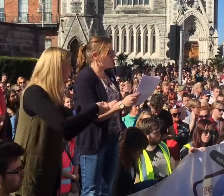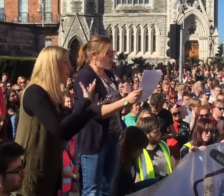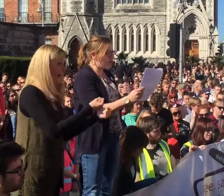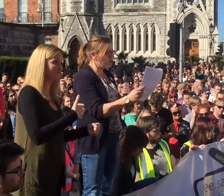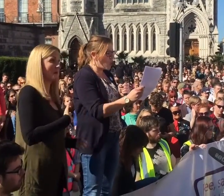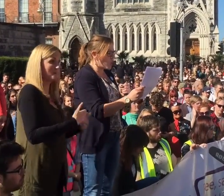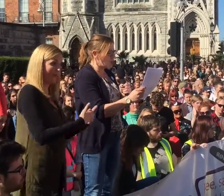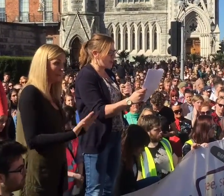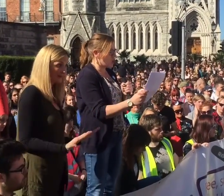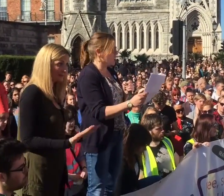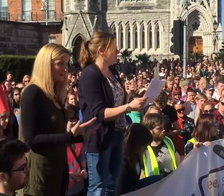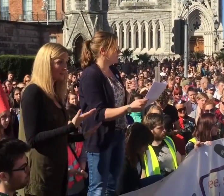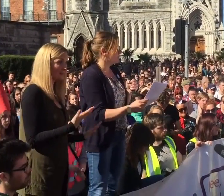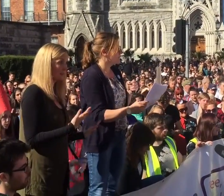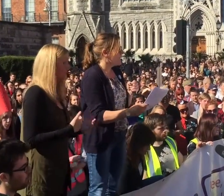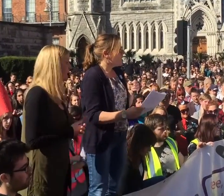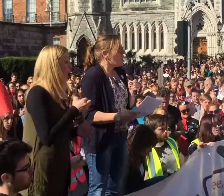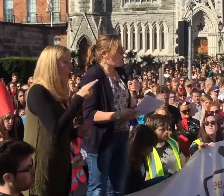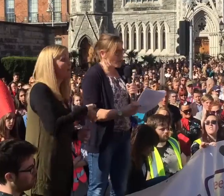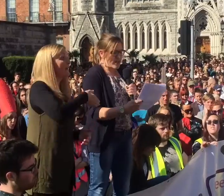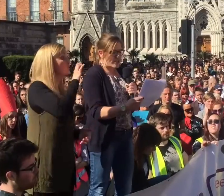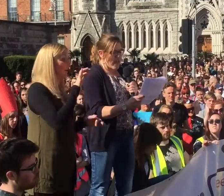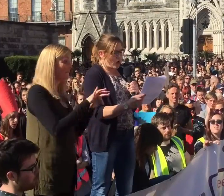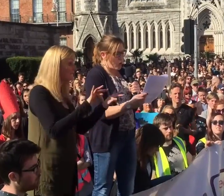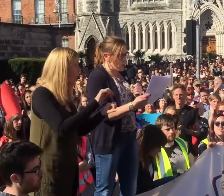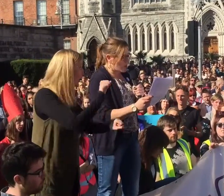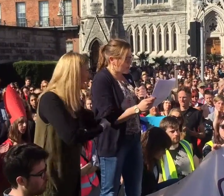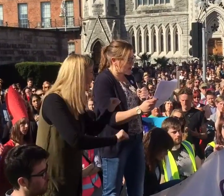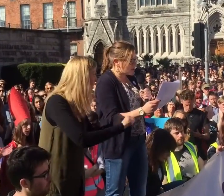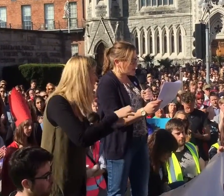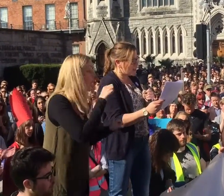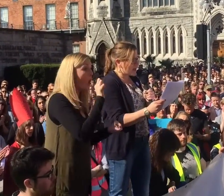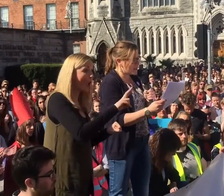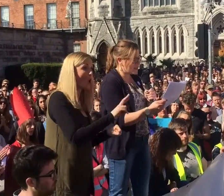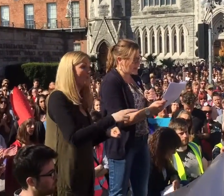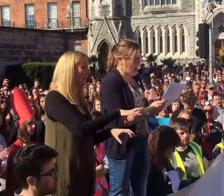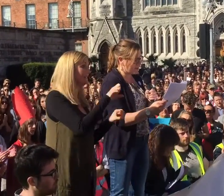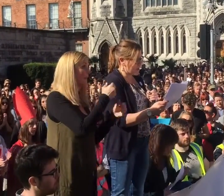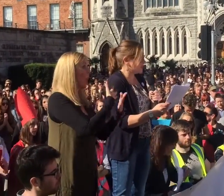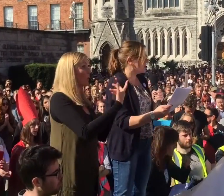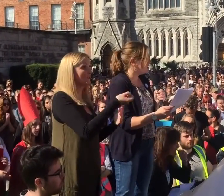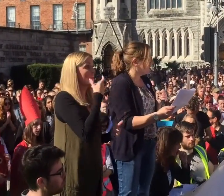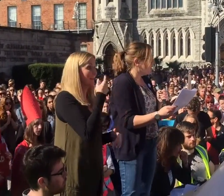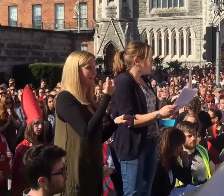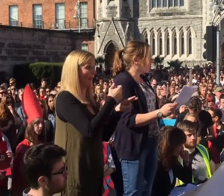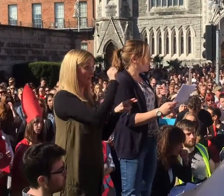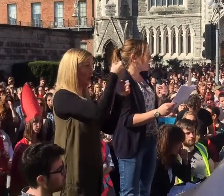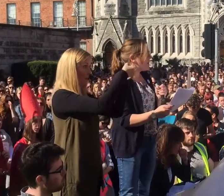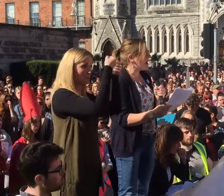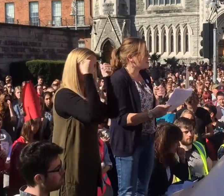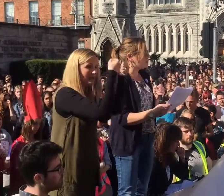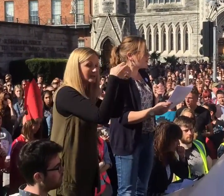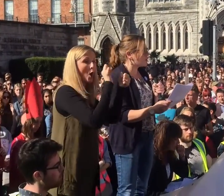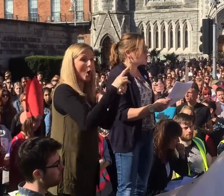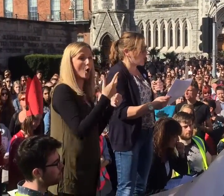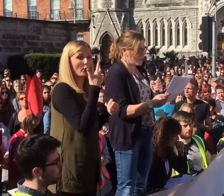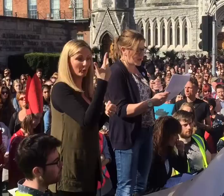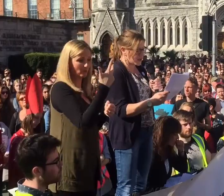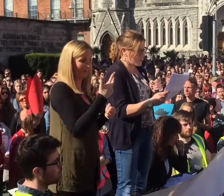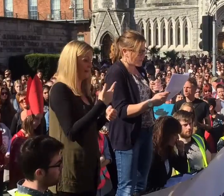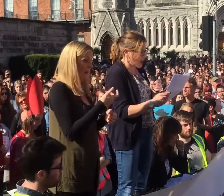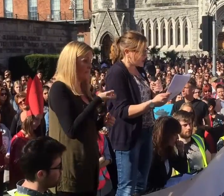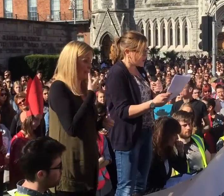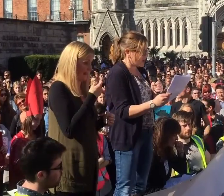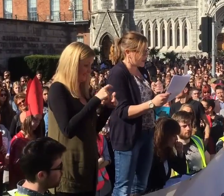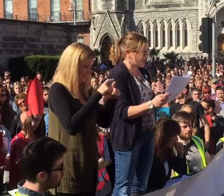Or they drink floor cleaner. Or they take all the pills in the medicine cabinet. Or three packs of birth control